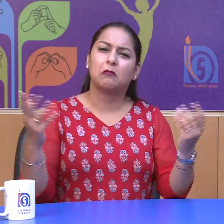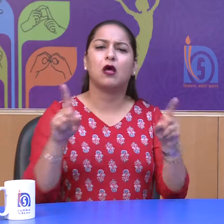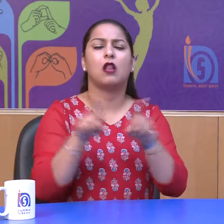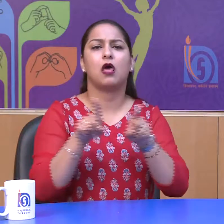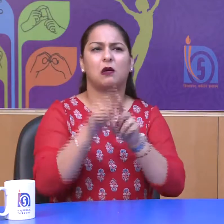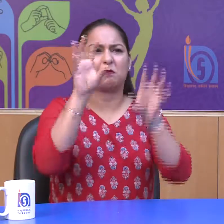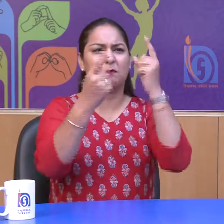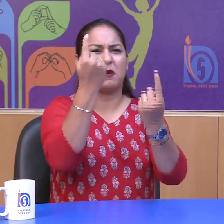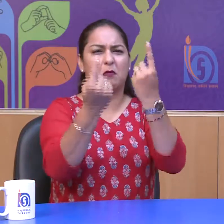constituencies.